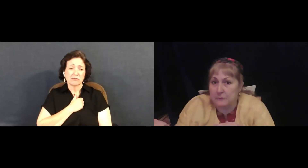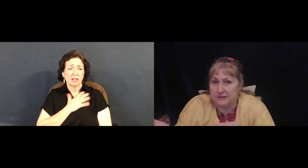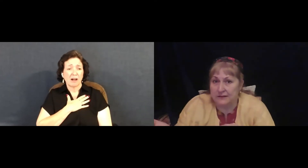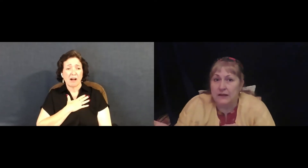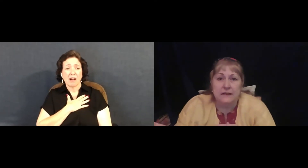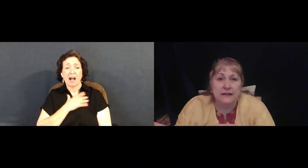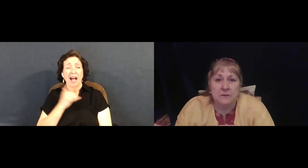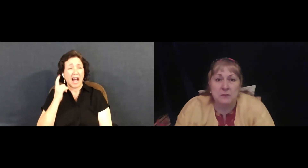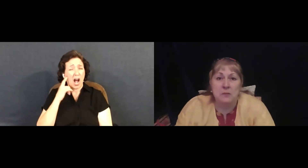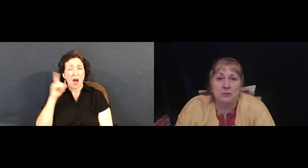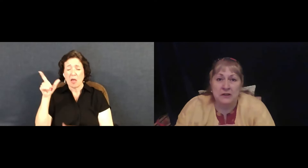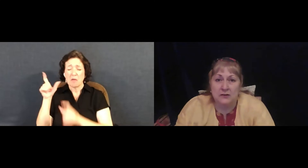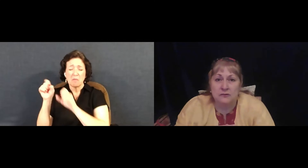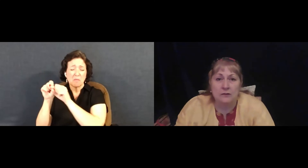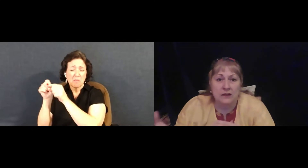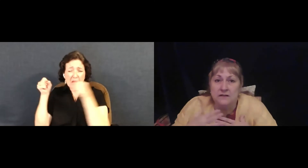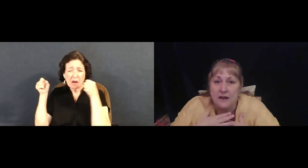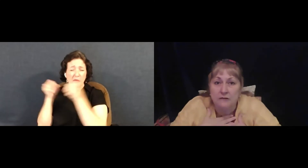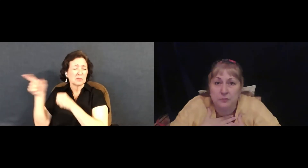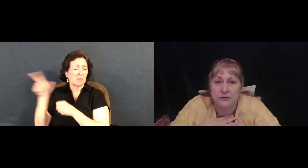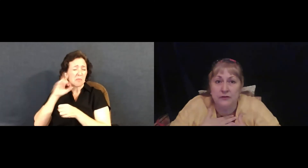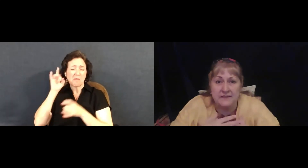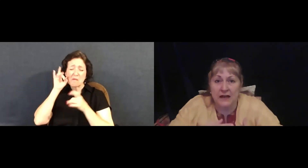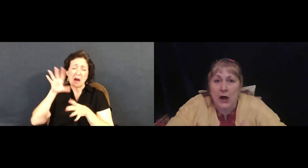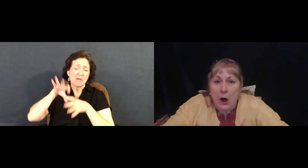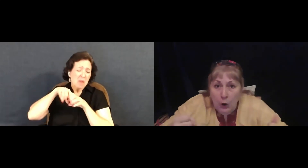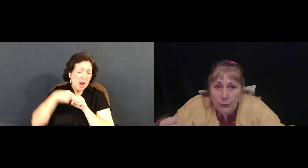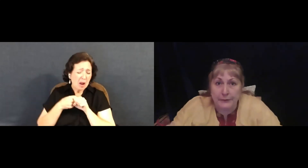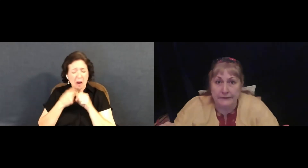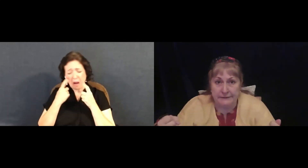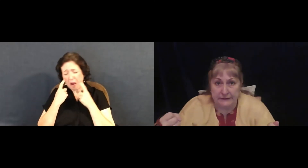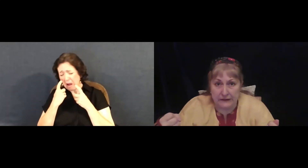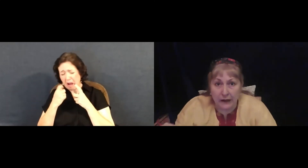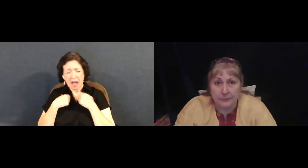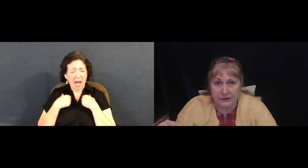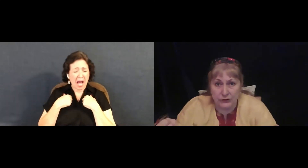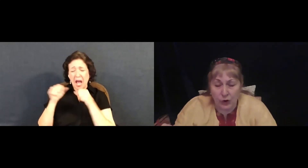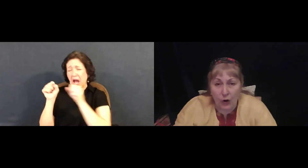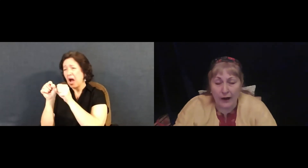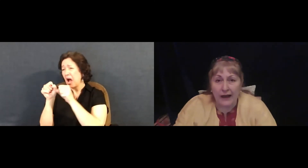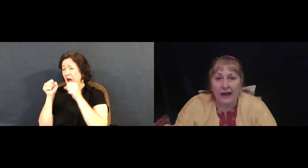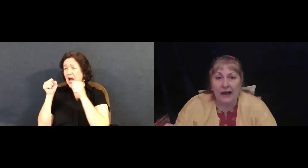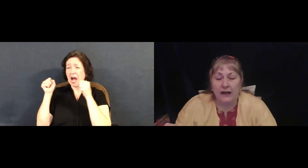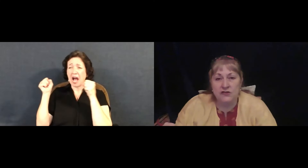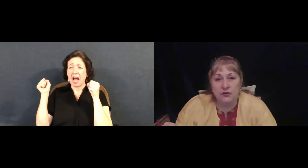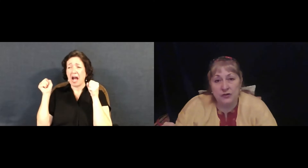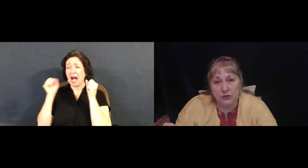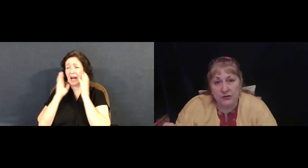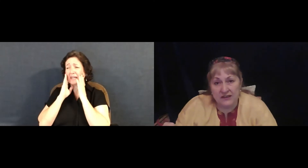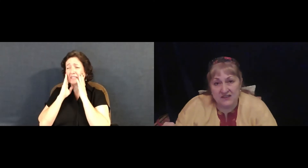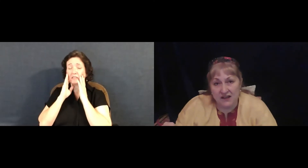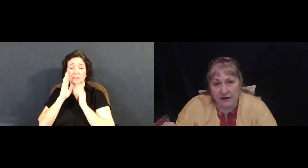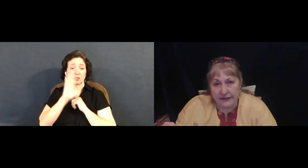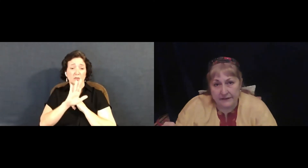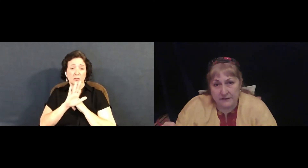the cupboard, there came a moaning, a groaning, a terrible noise, and I opened the cupboard door, and your menorah